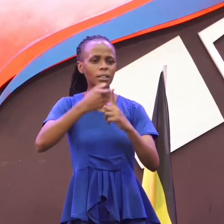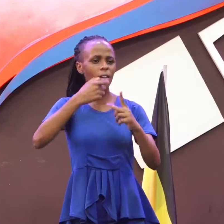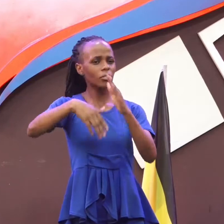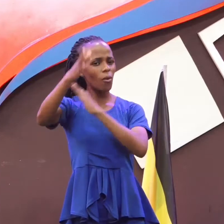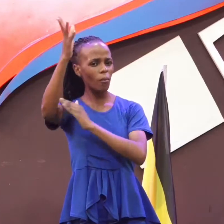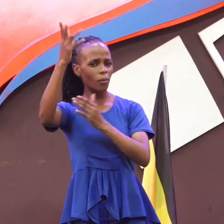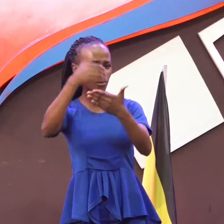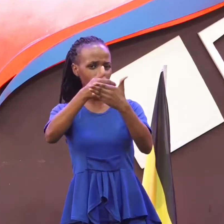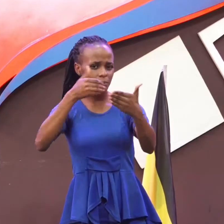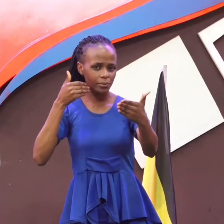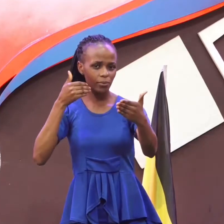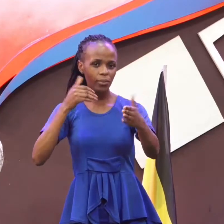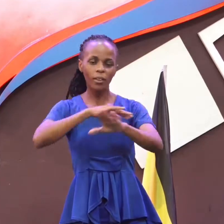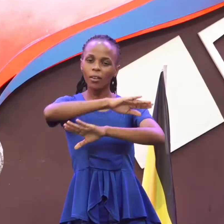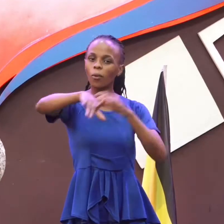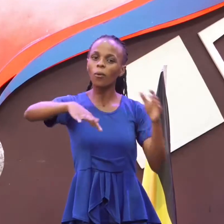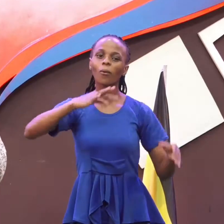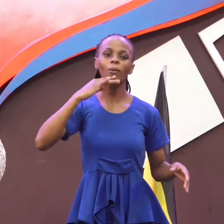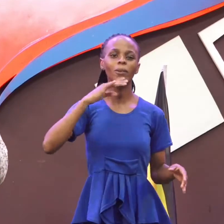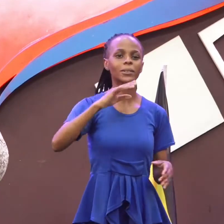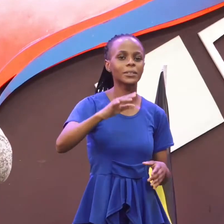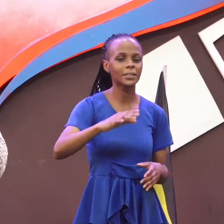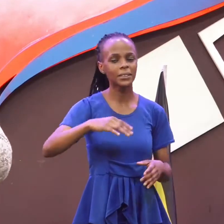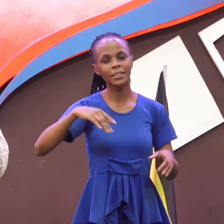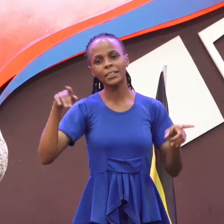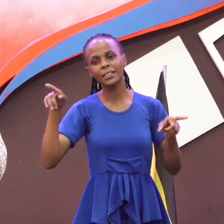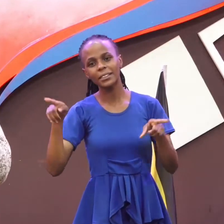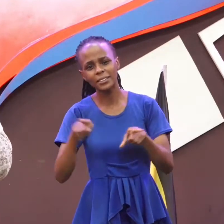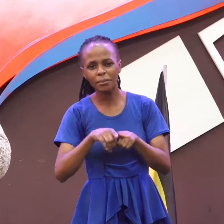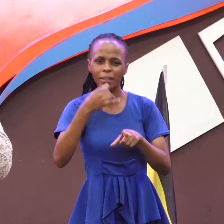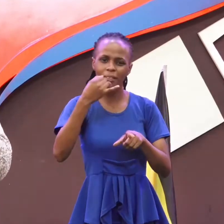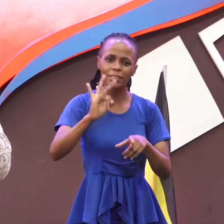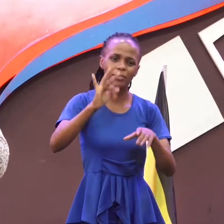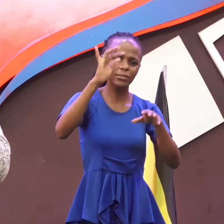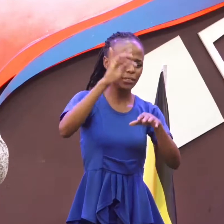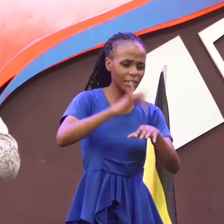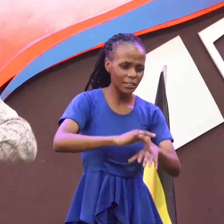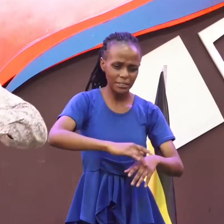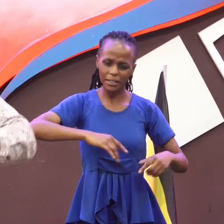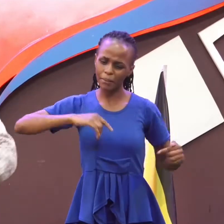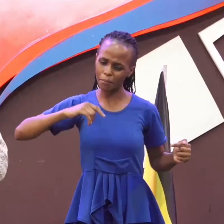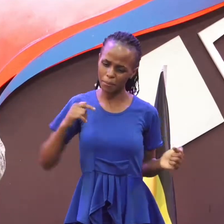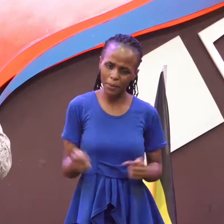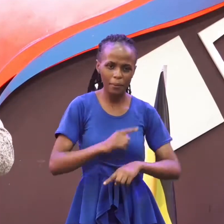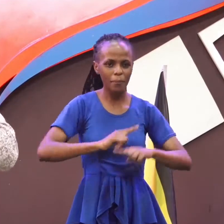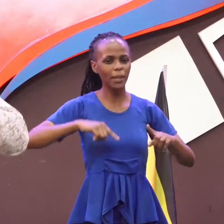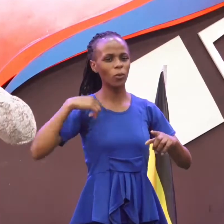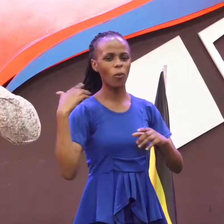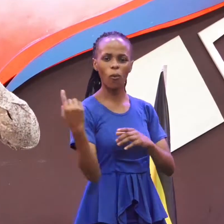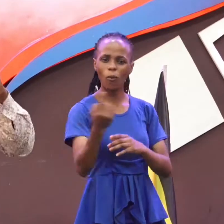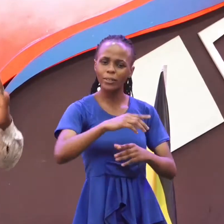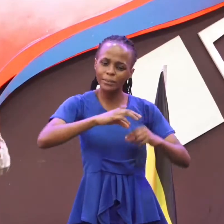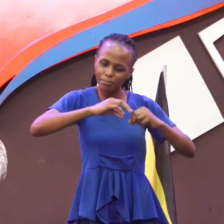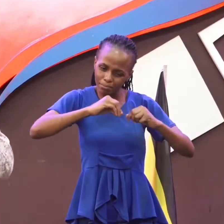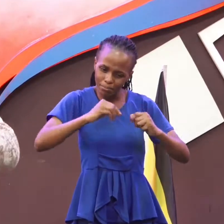person who has ever heard from God. Buli ky'oyogera obanga akosa ekikosa ate nga tokikosa lwa bulumi naye ng'osaabula kisaabule kisobole okubanga